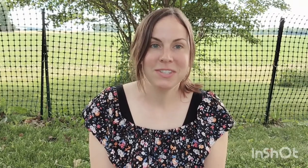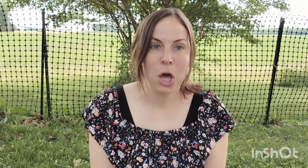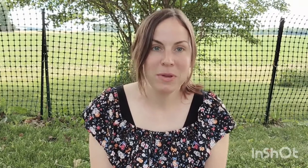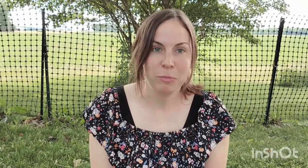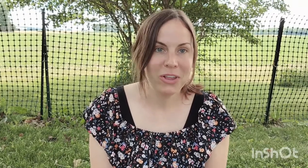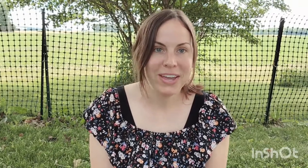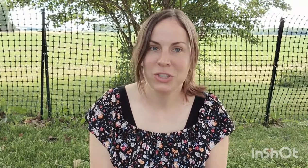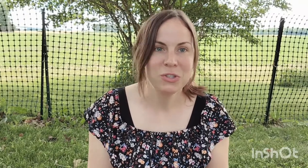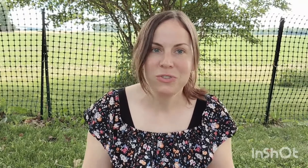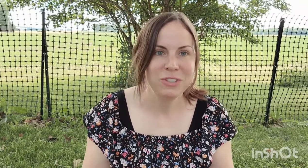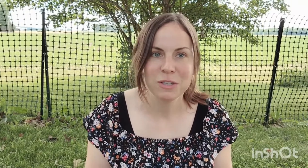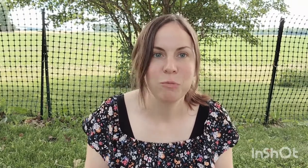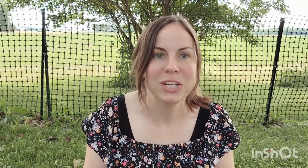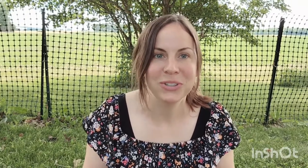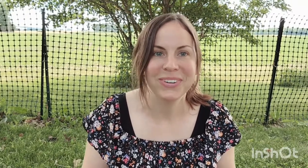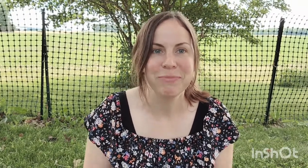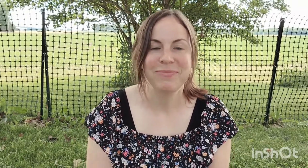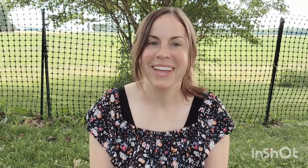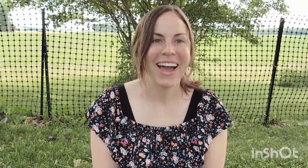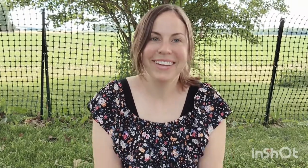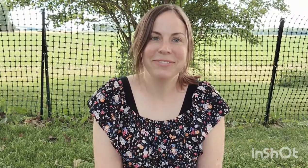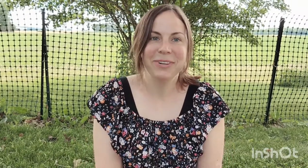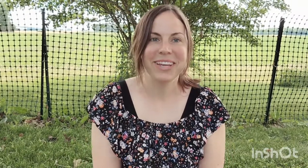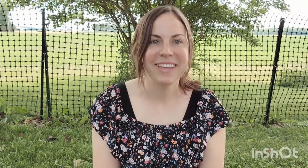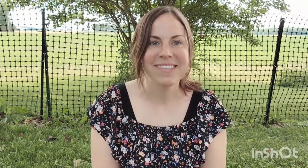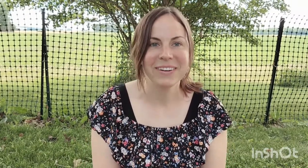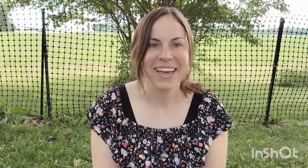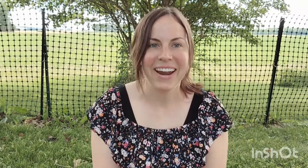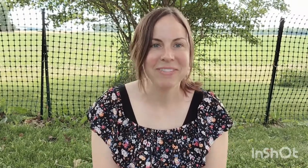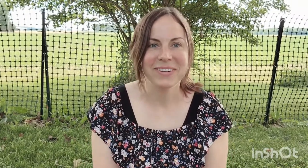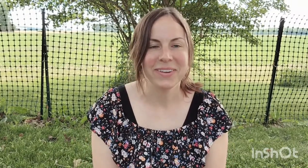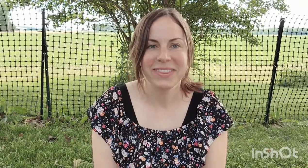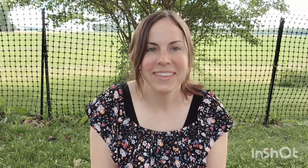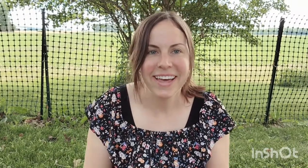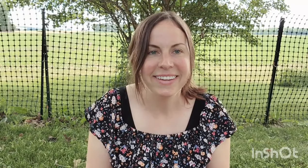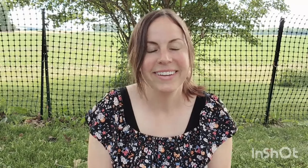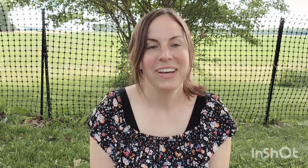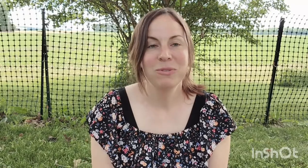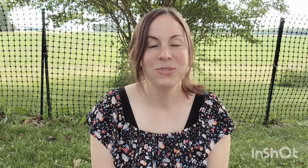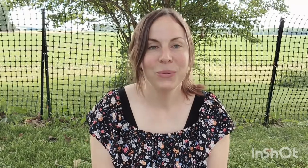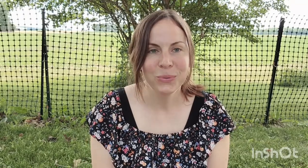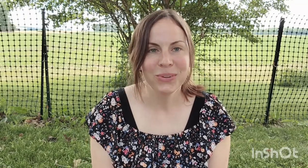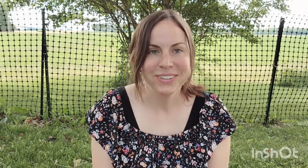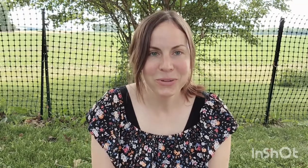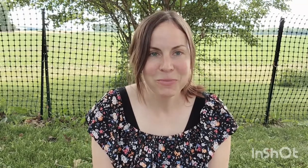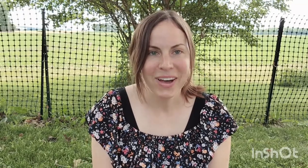come into play. Just regional. I didn't really consider that ever, so I thought that was so cool to learn about.